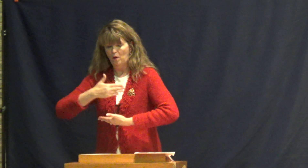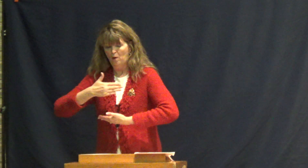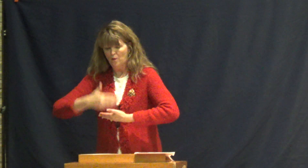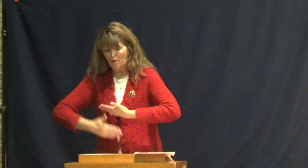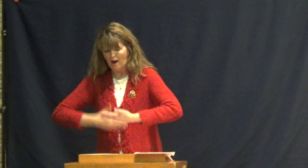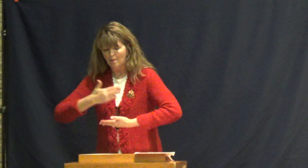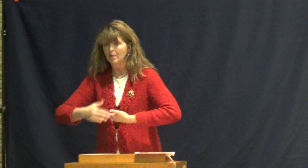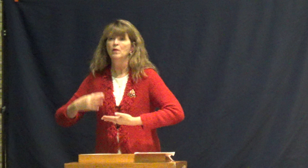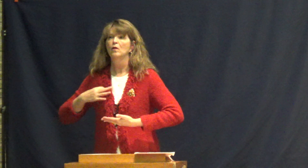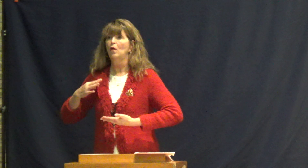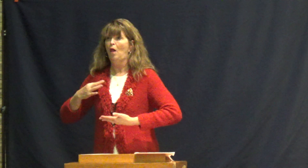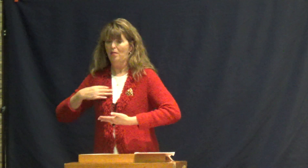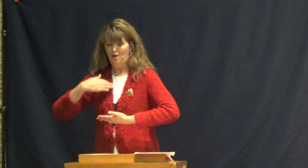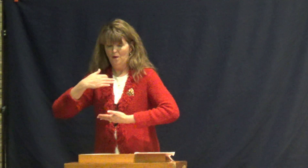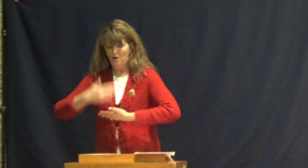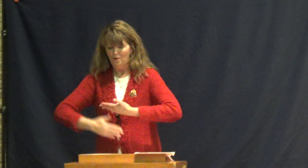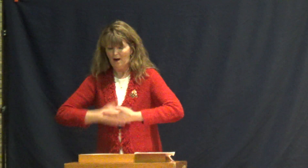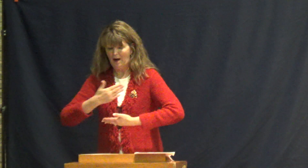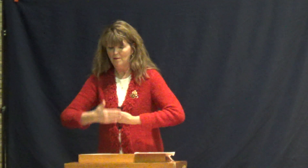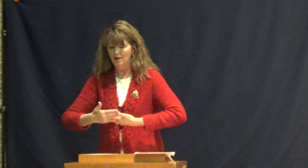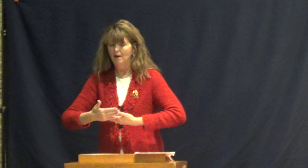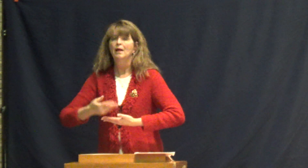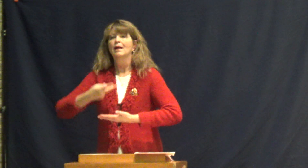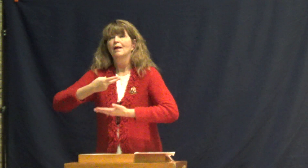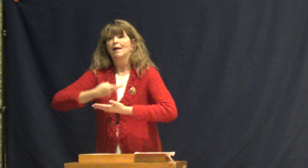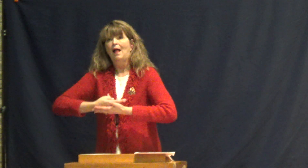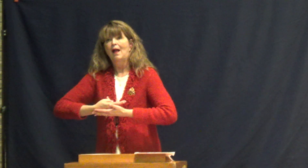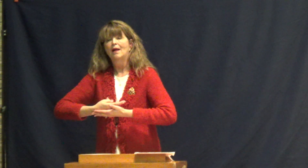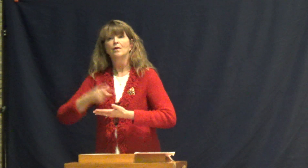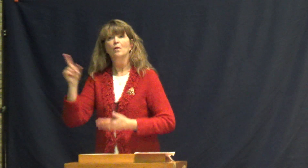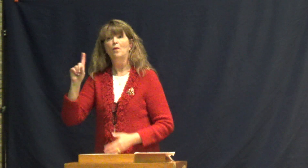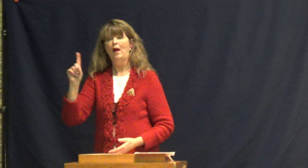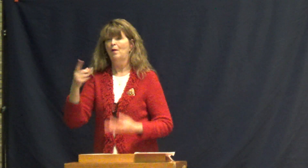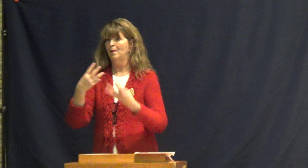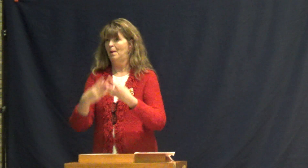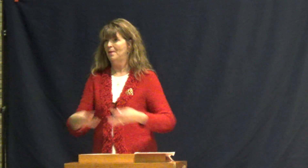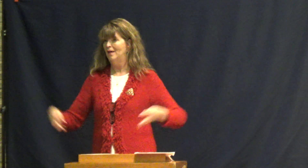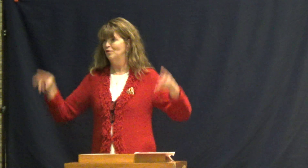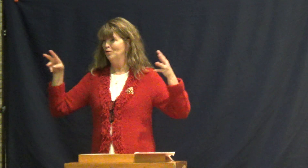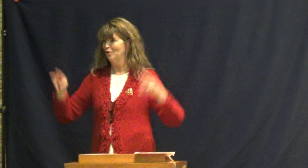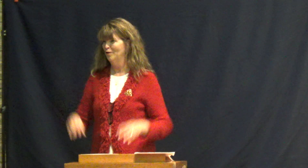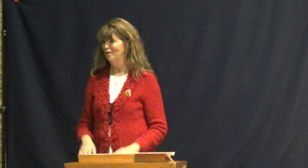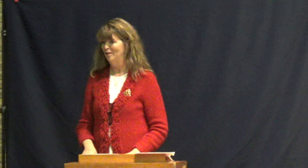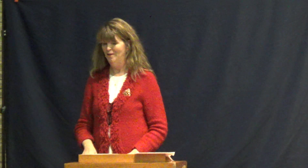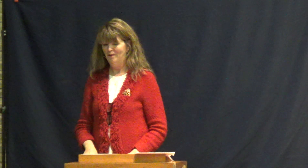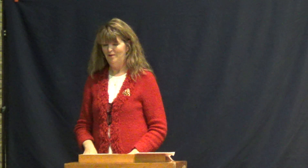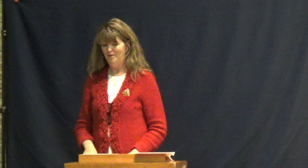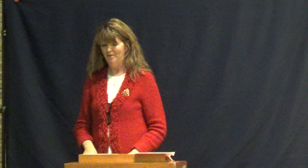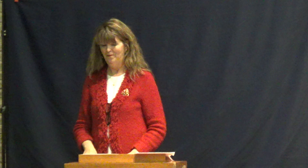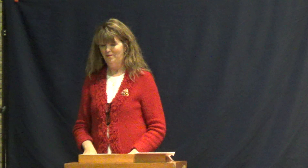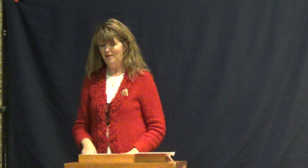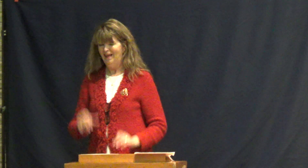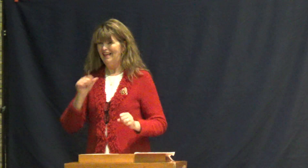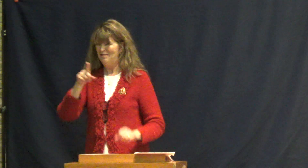You'll find a baby wrapped in cloths and lying in a manger.'"